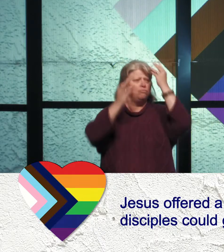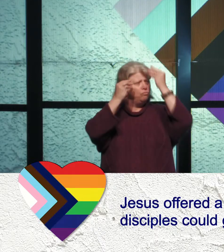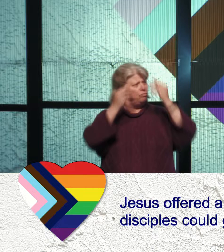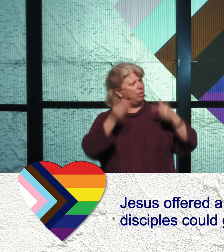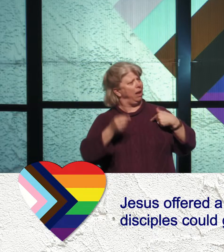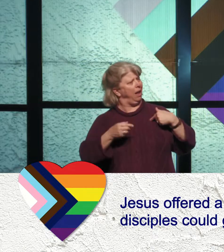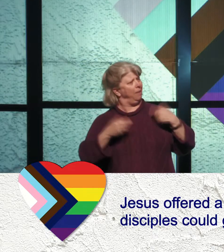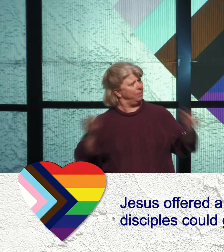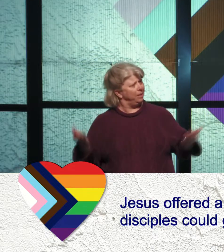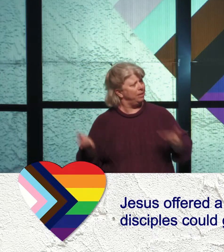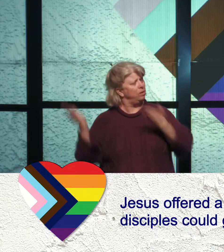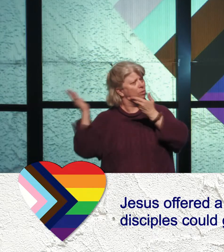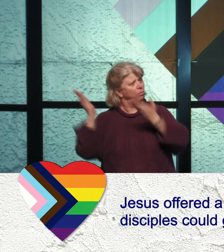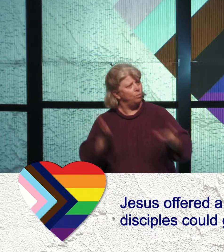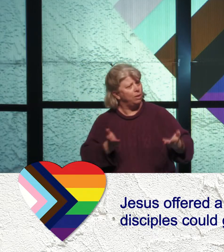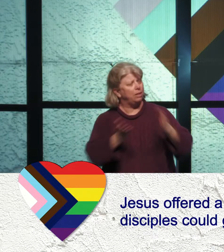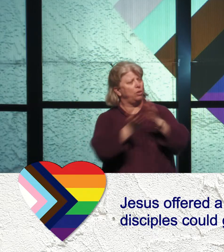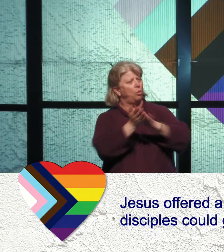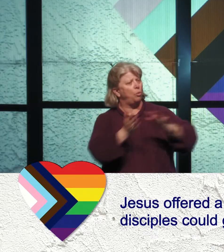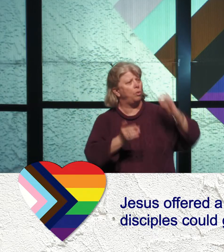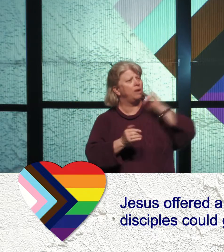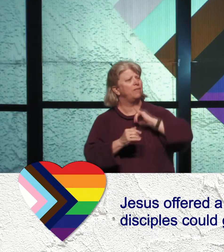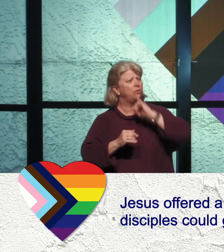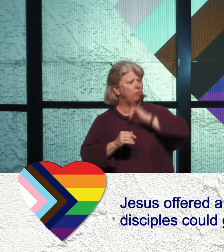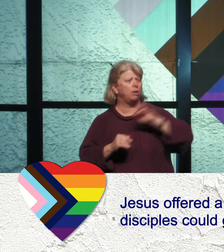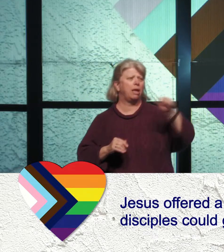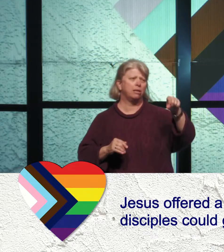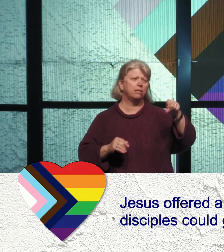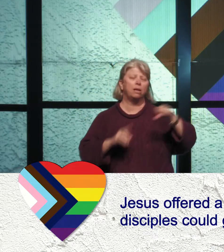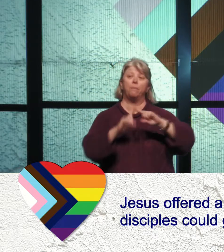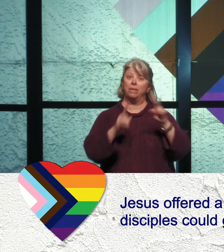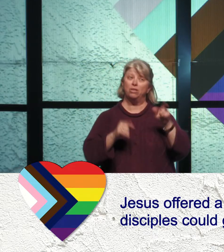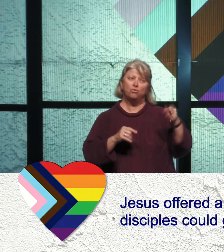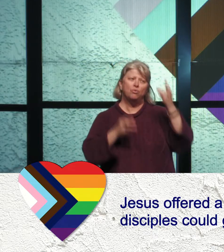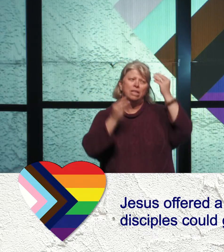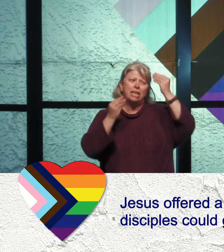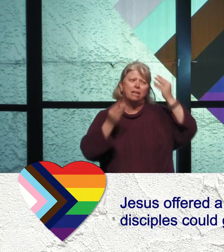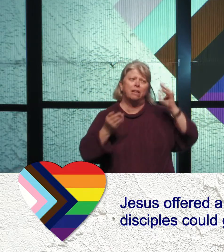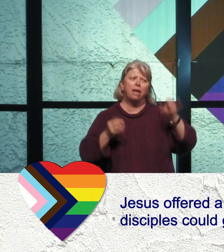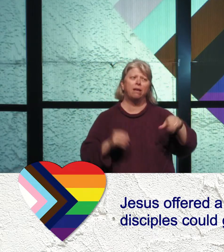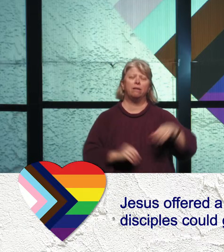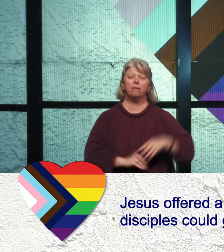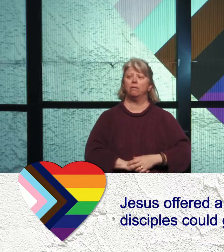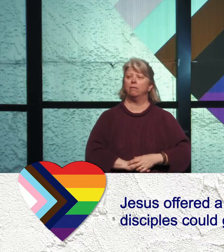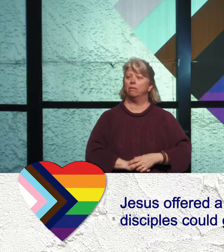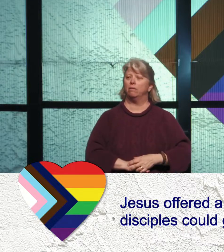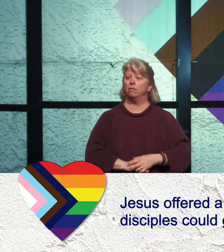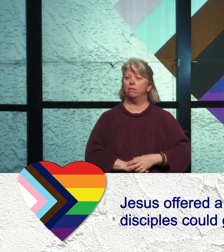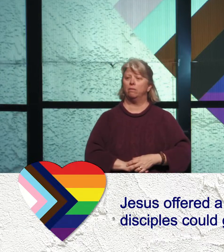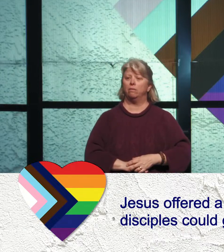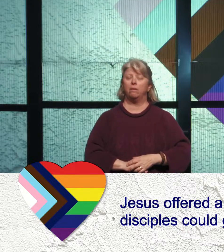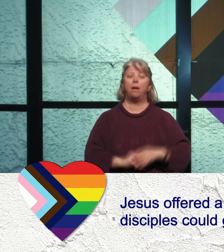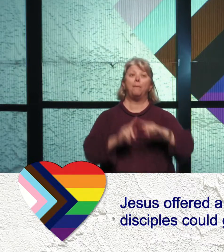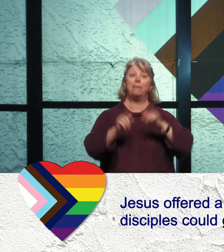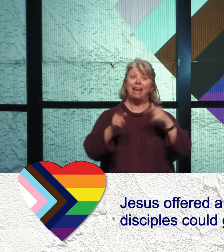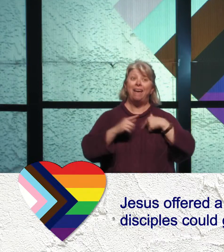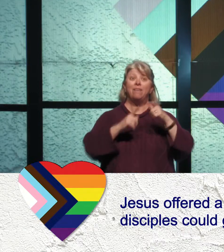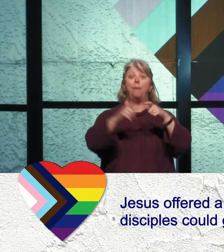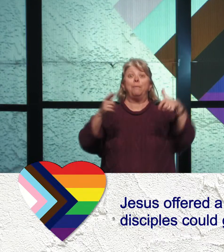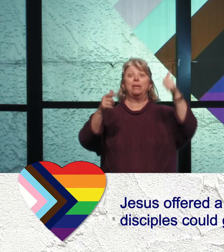idea that I'm here to bring back the glory of Israel. Like that's what you think. But I've got a bigger